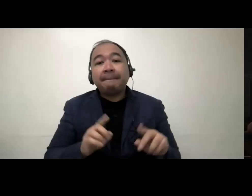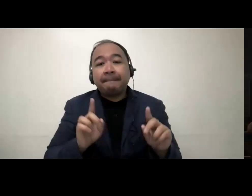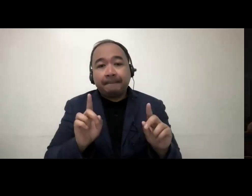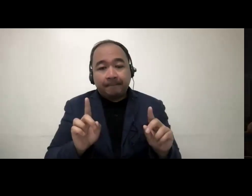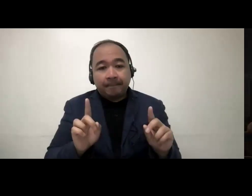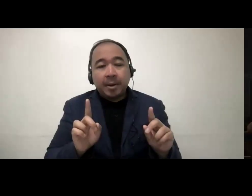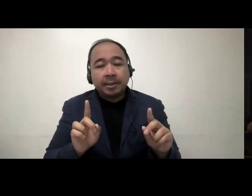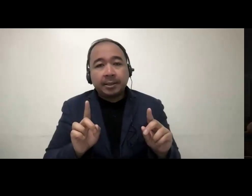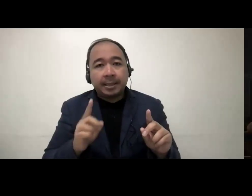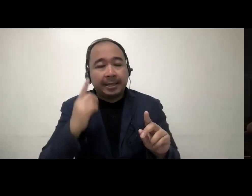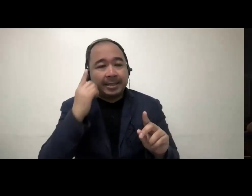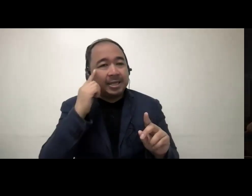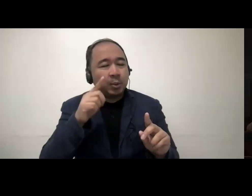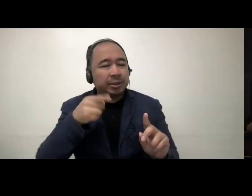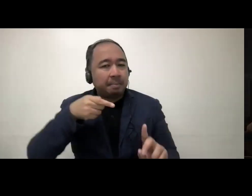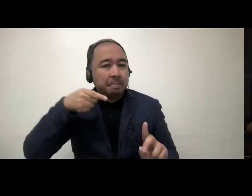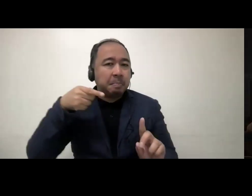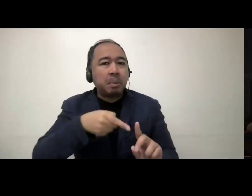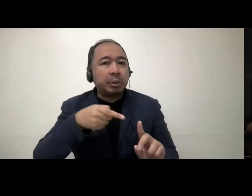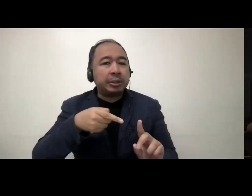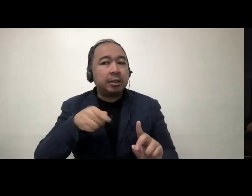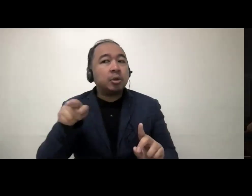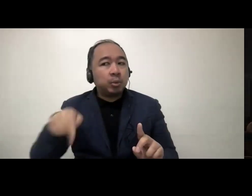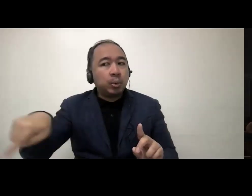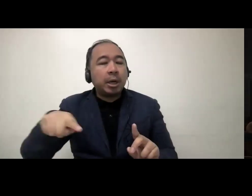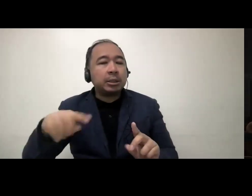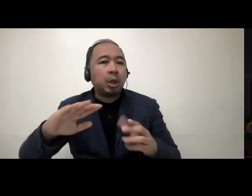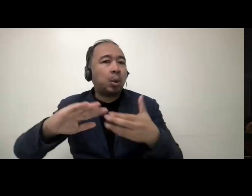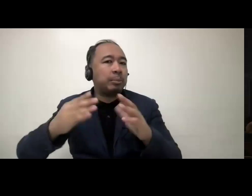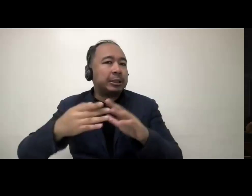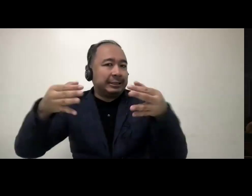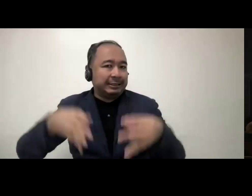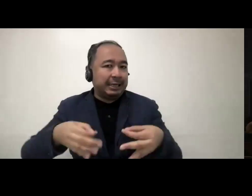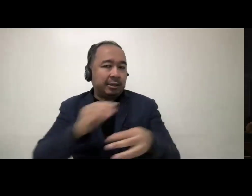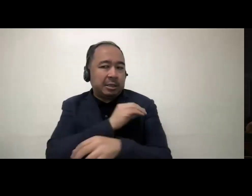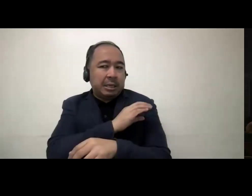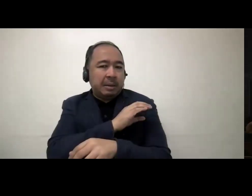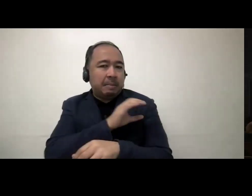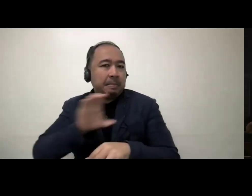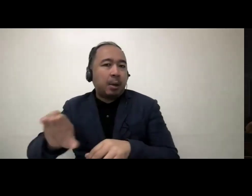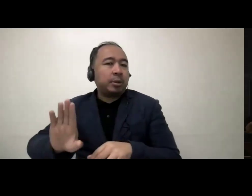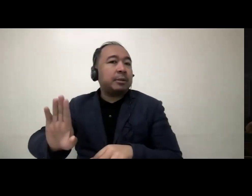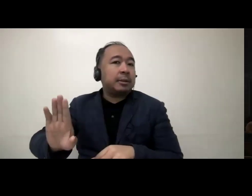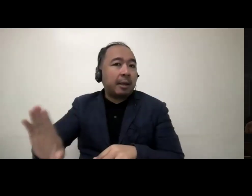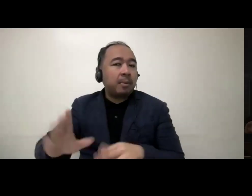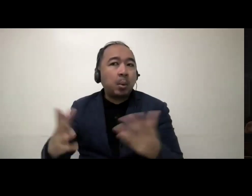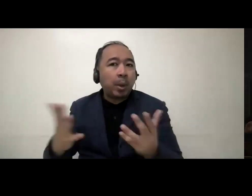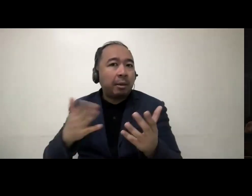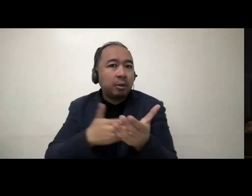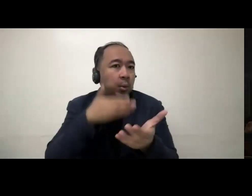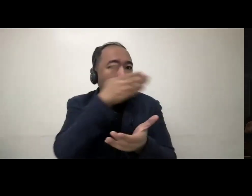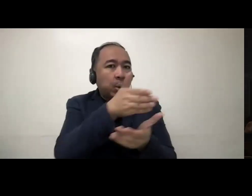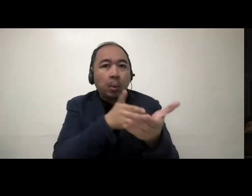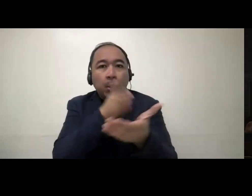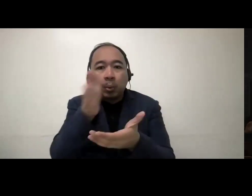I think, again, the key point here should be that it should be the communities who decide where they want to go. As I think Imran already said in the case of